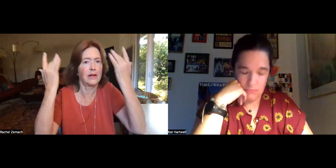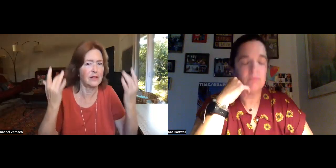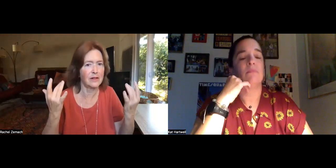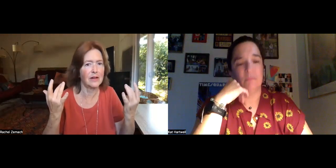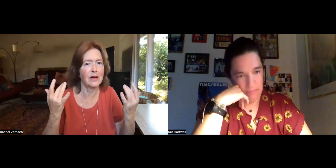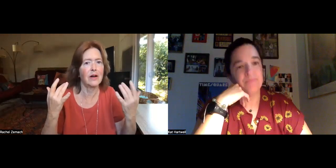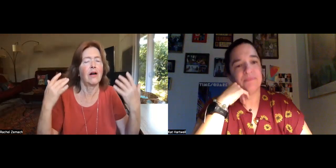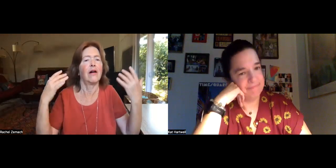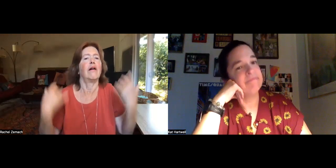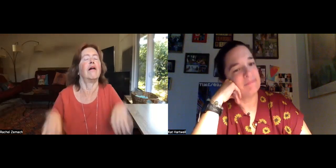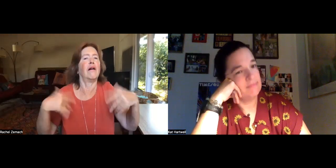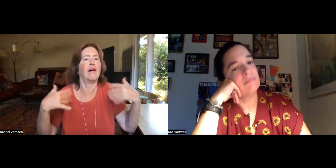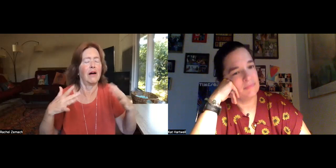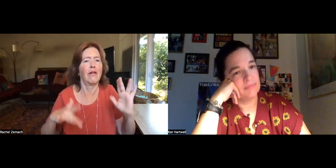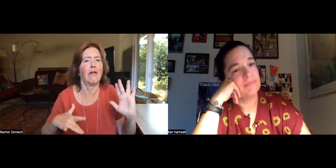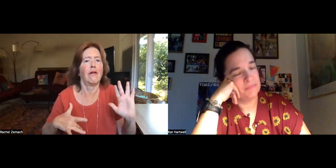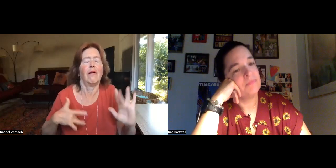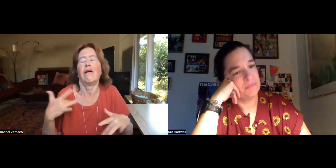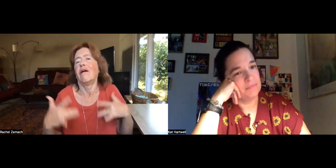rest. Oh.